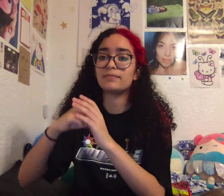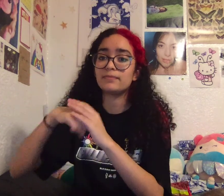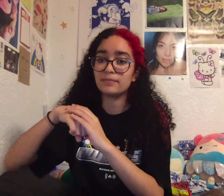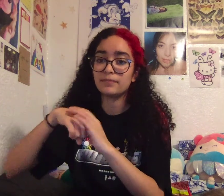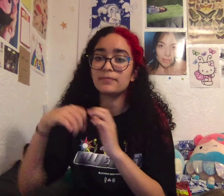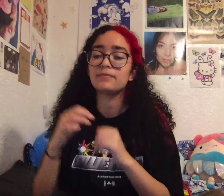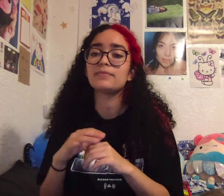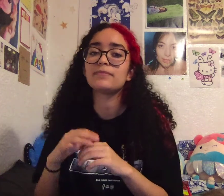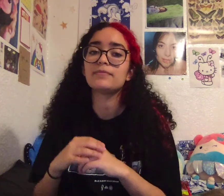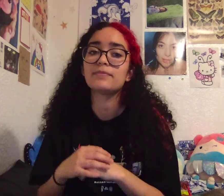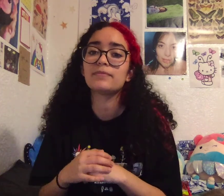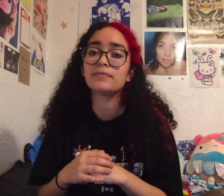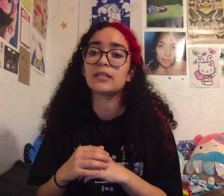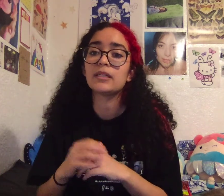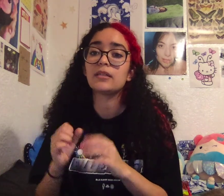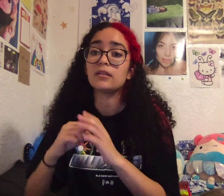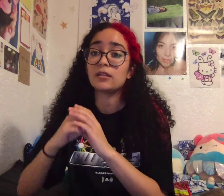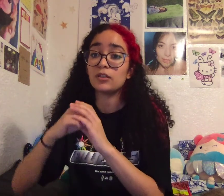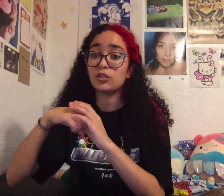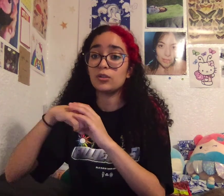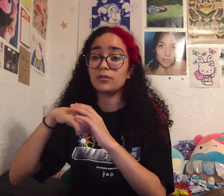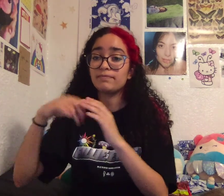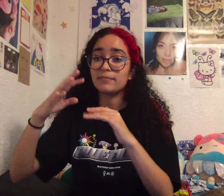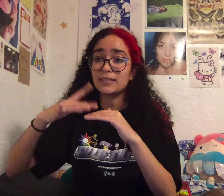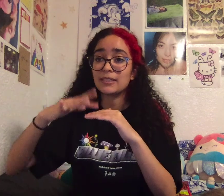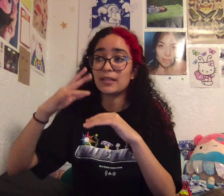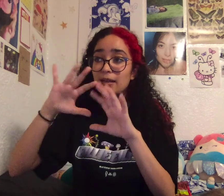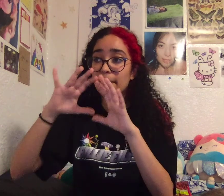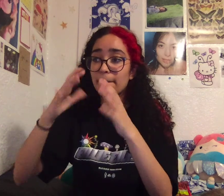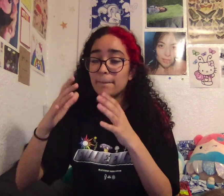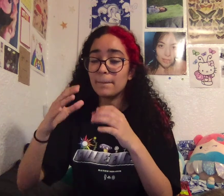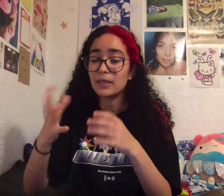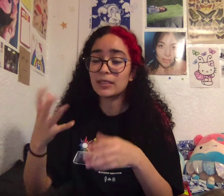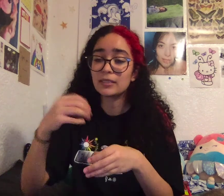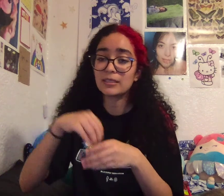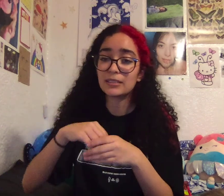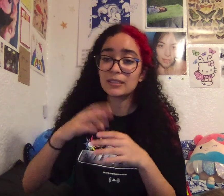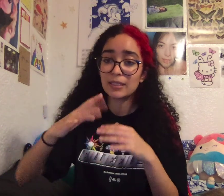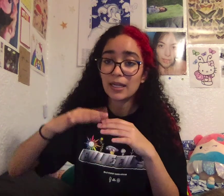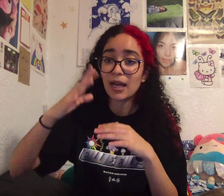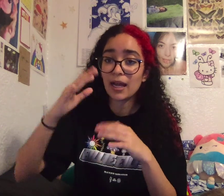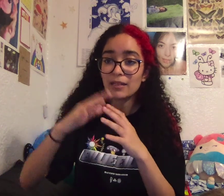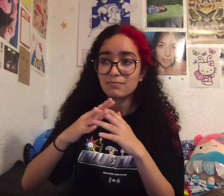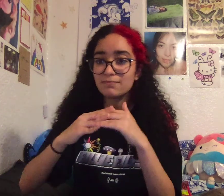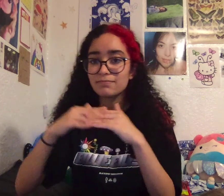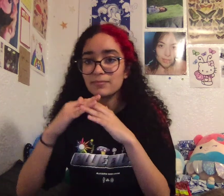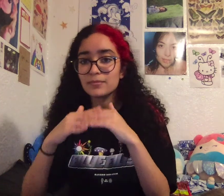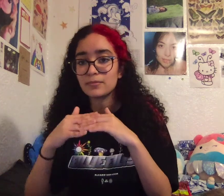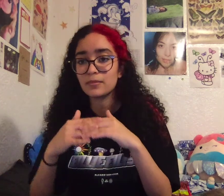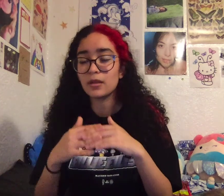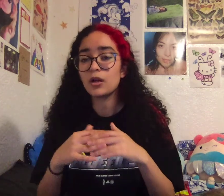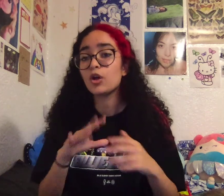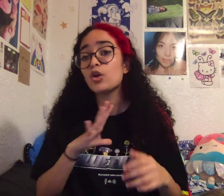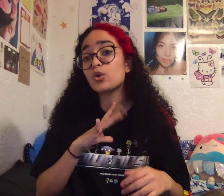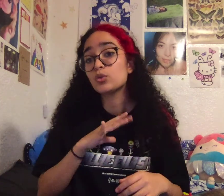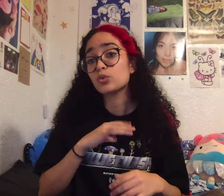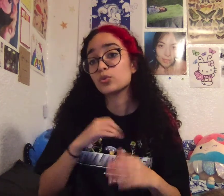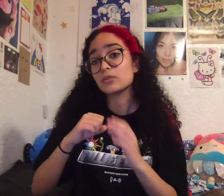Uranus is a gas planet that is made of gas and liquid. What's cool is Uranus has rings just